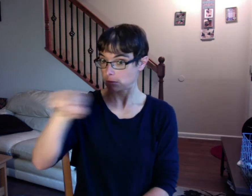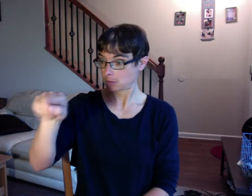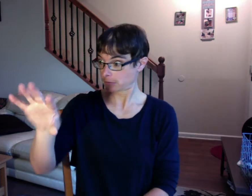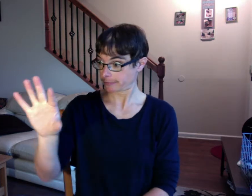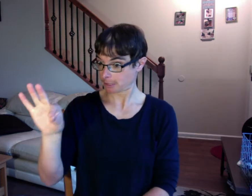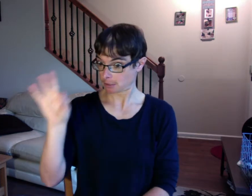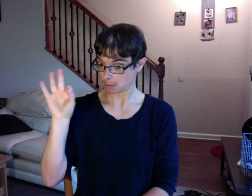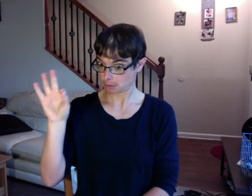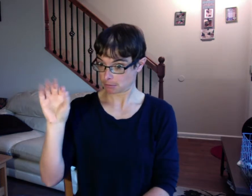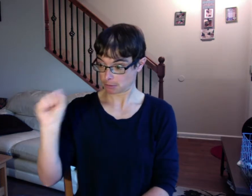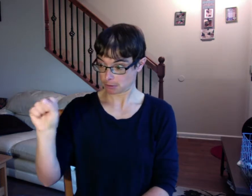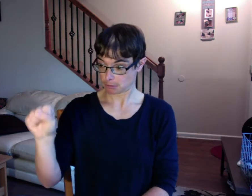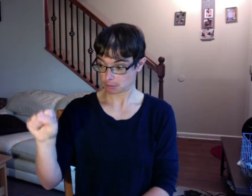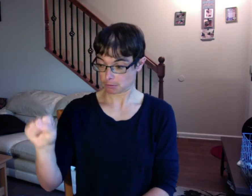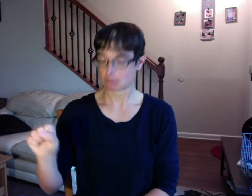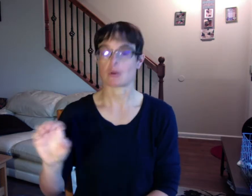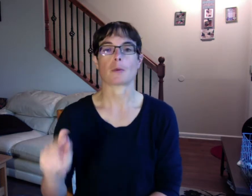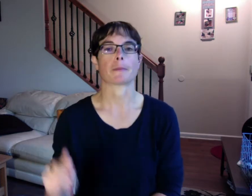now? Thanks for showing me.